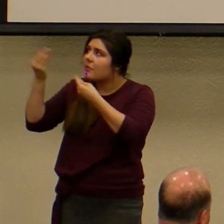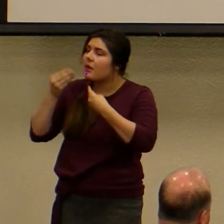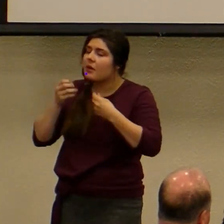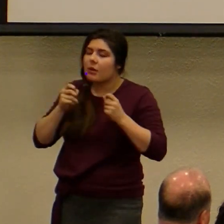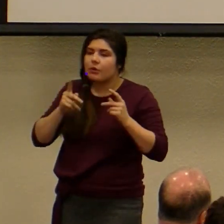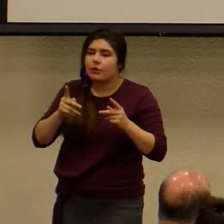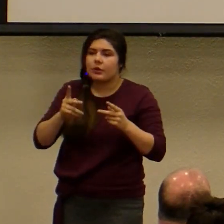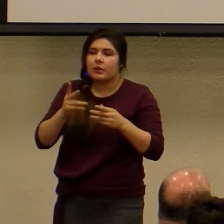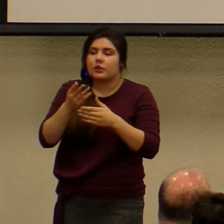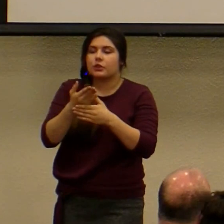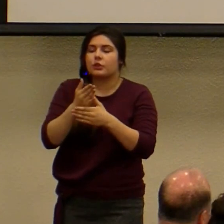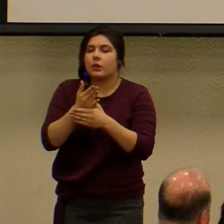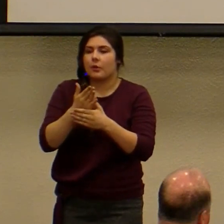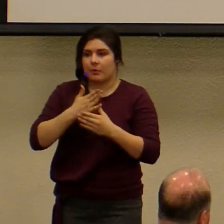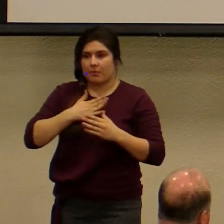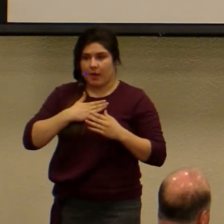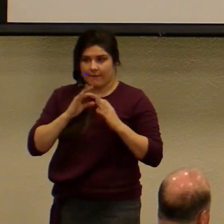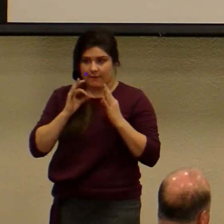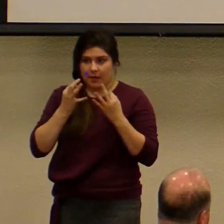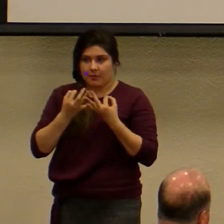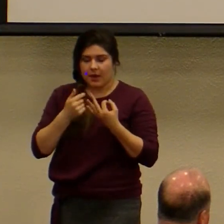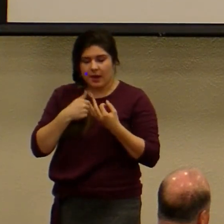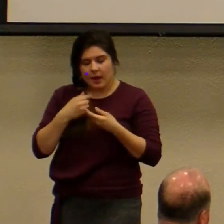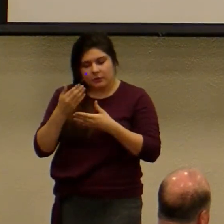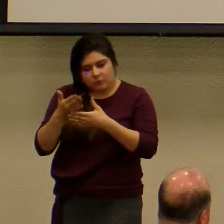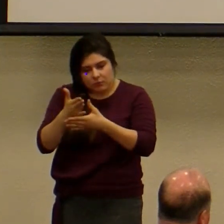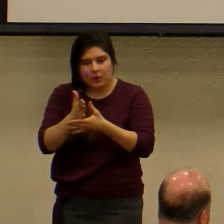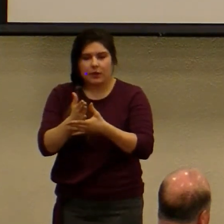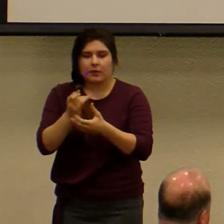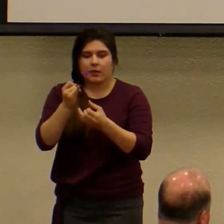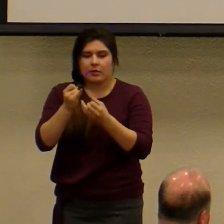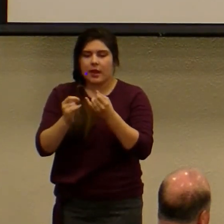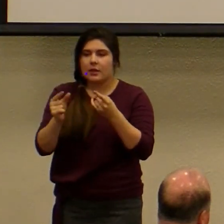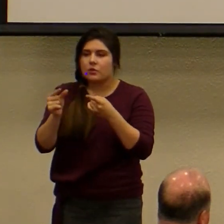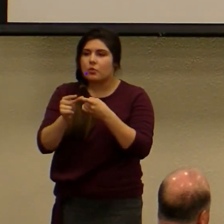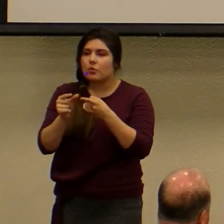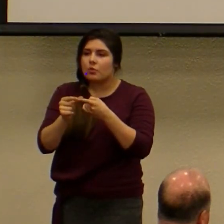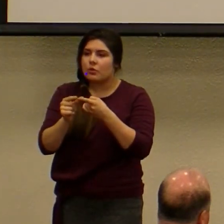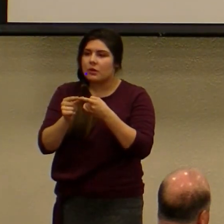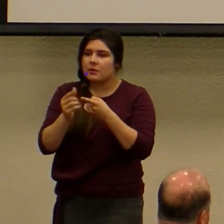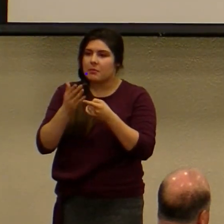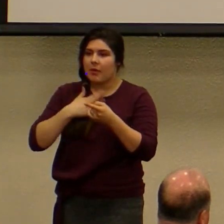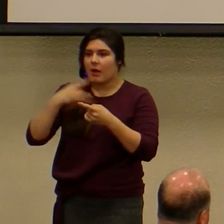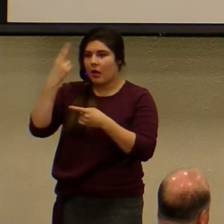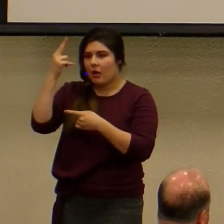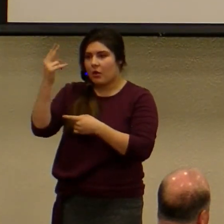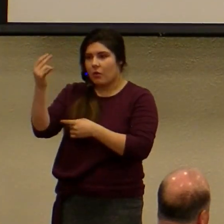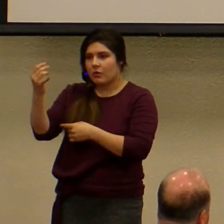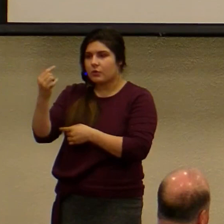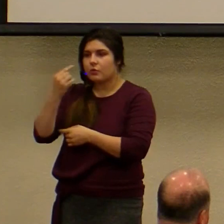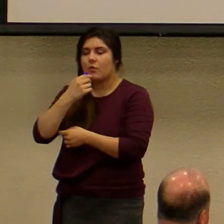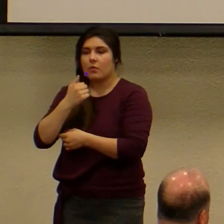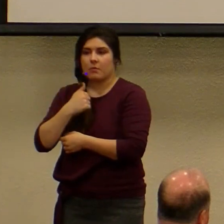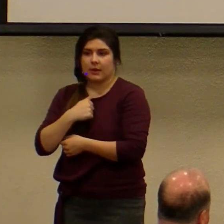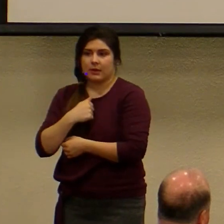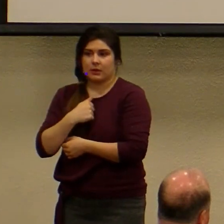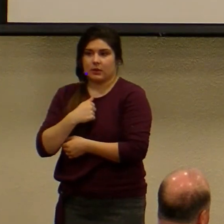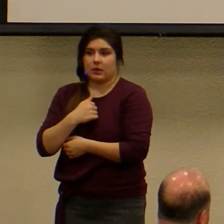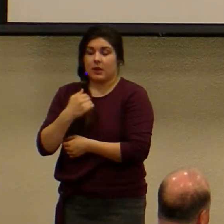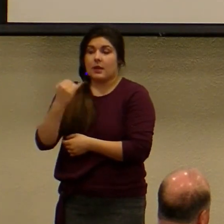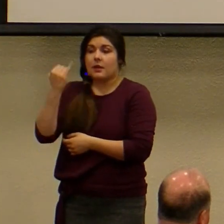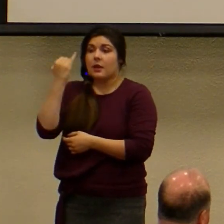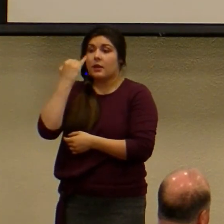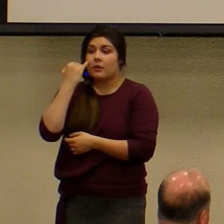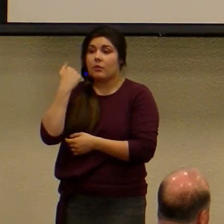with the family. And I shared with them the last words that Uncle gave me was that if we